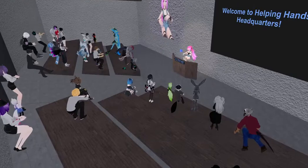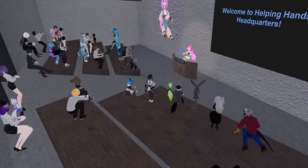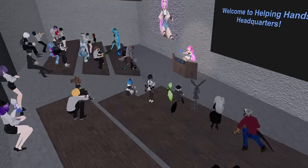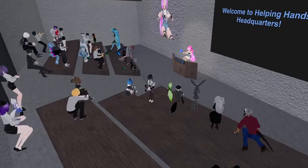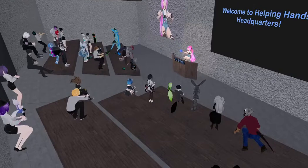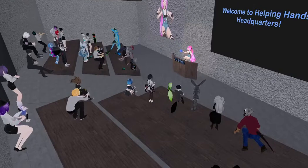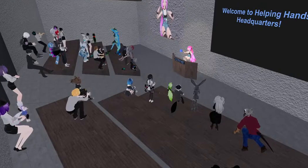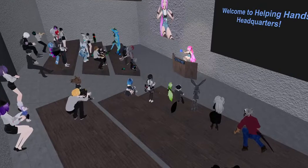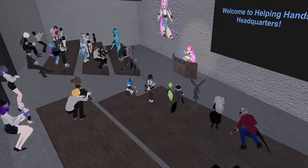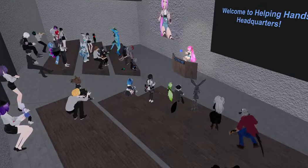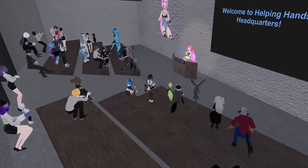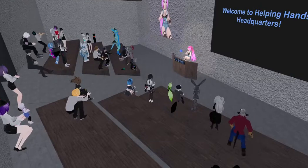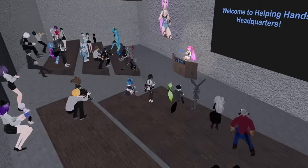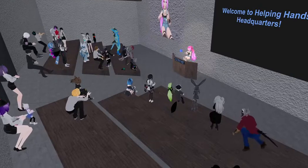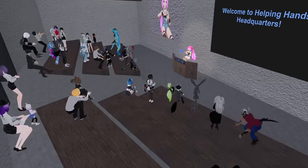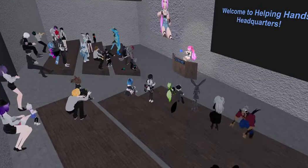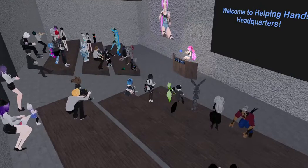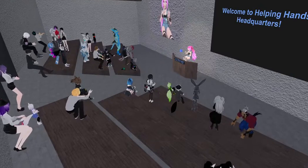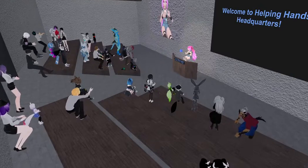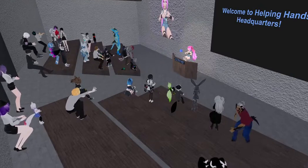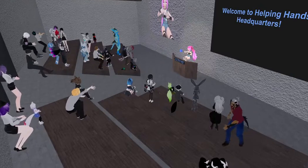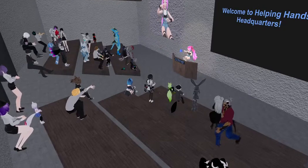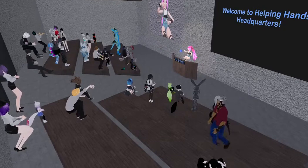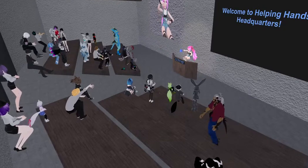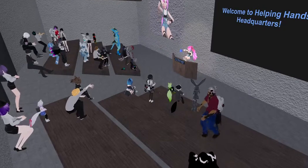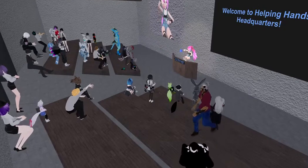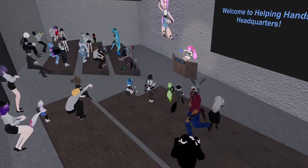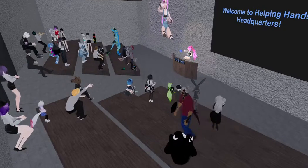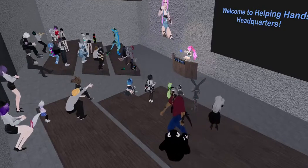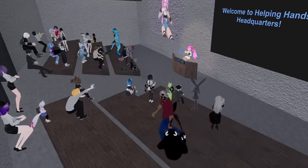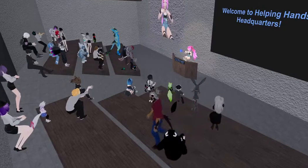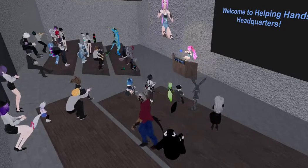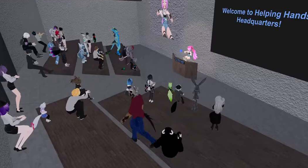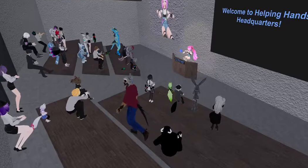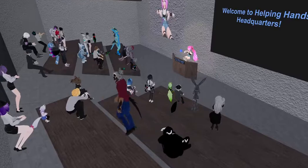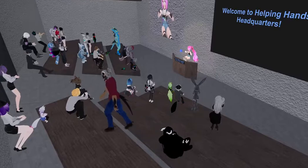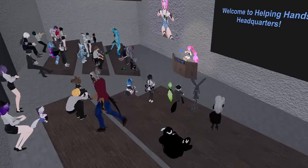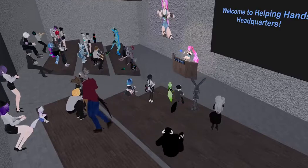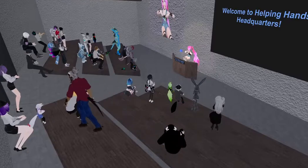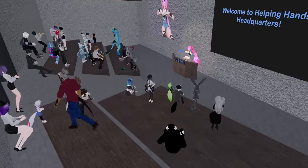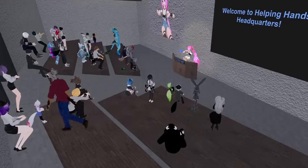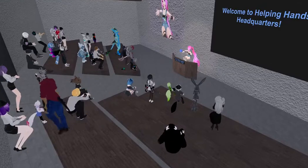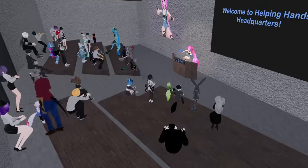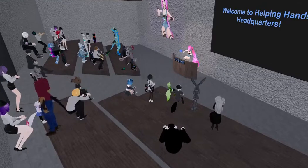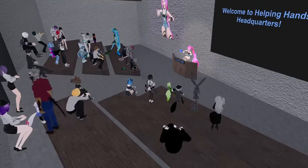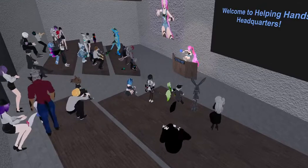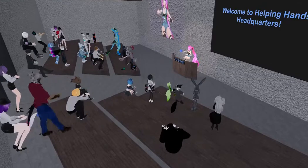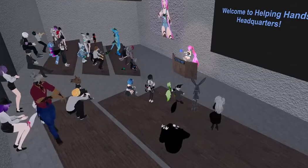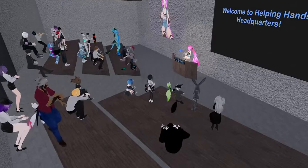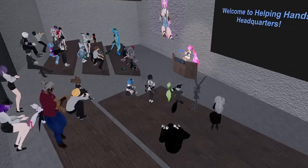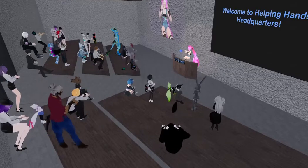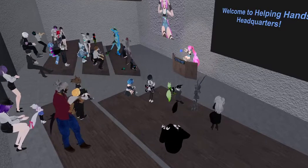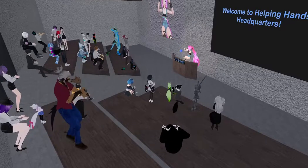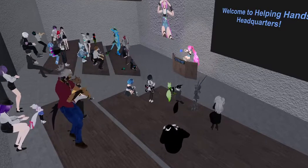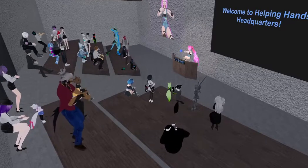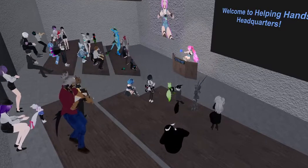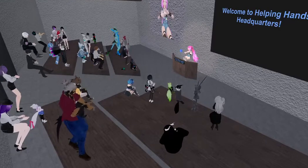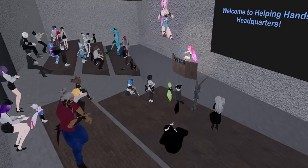thing we're going to be doing is having everyone change into optimized avatars. That's going to help